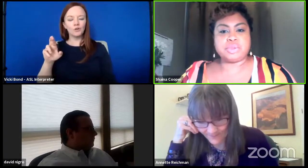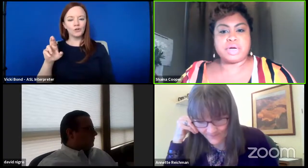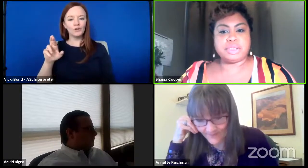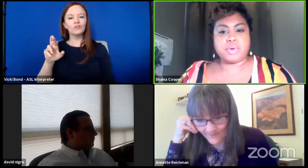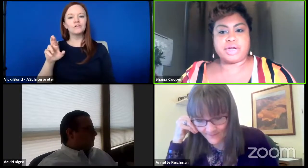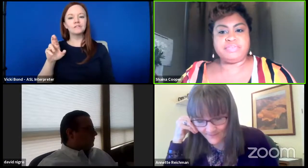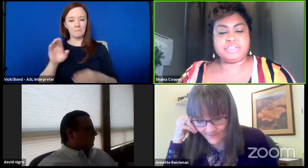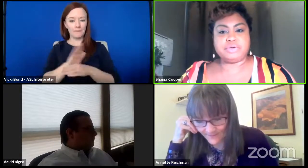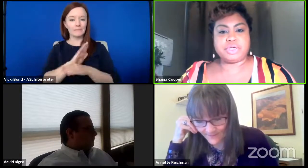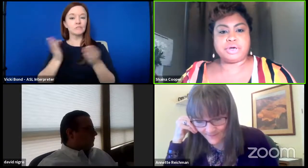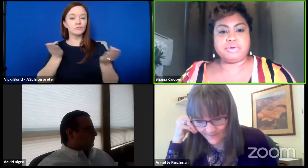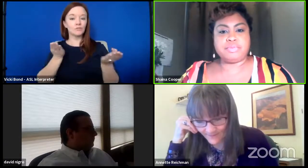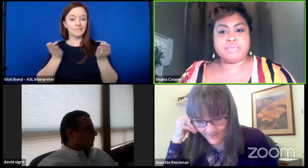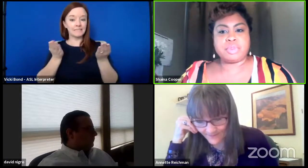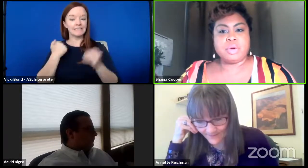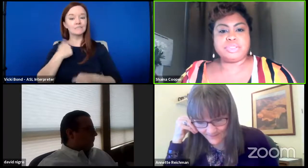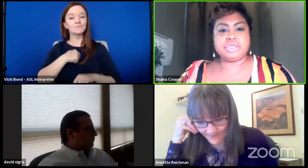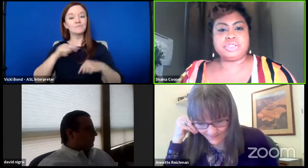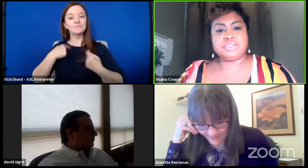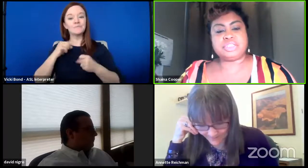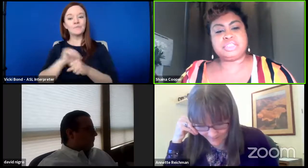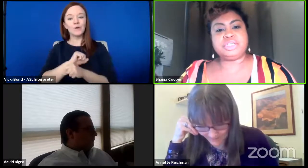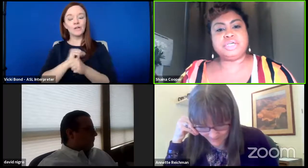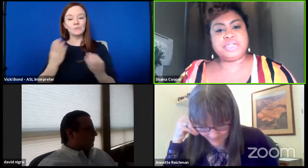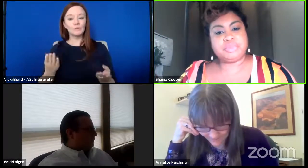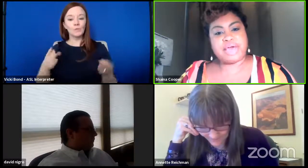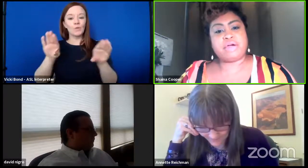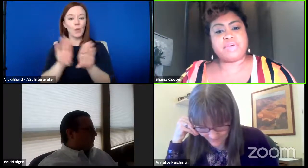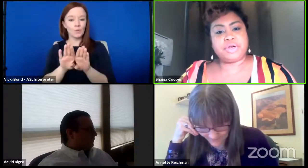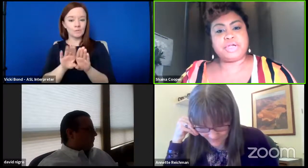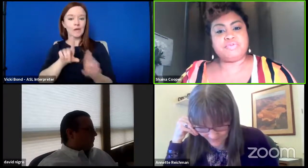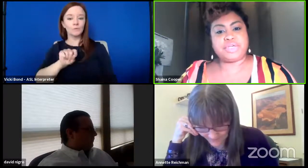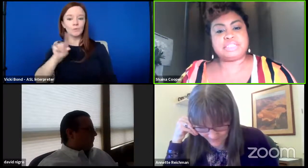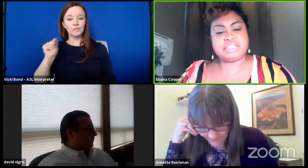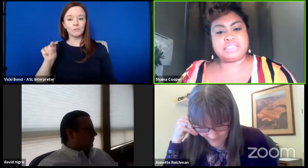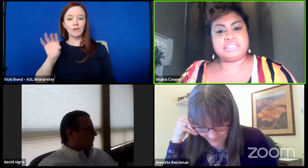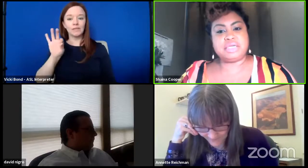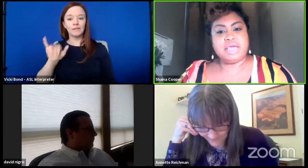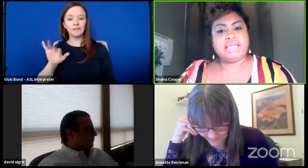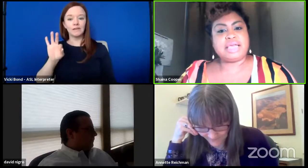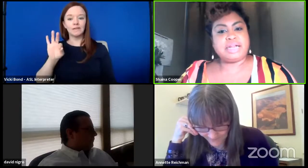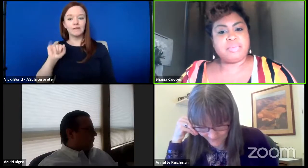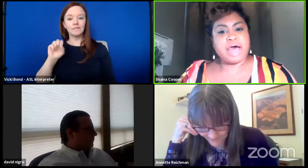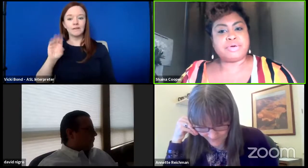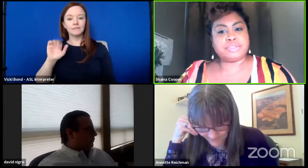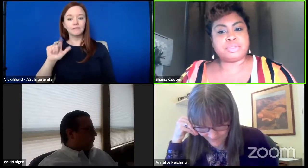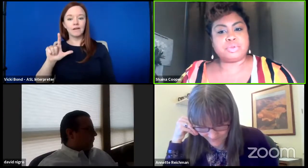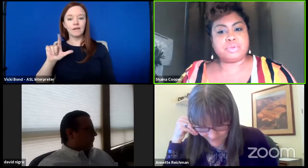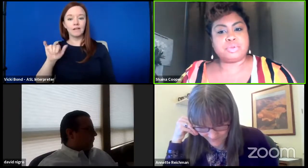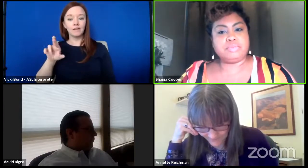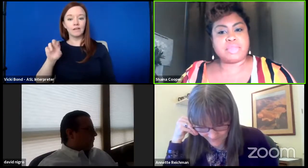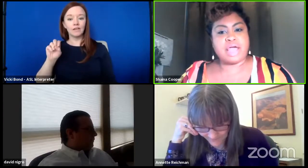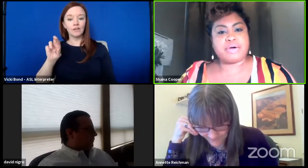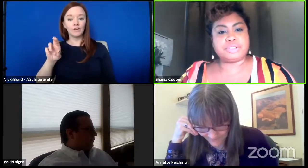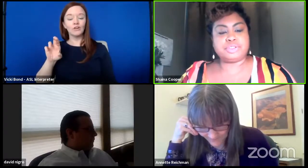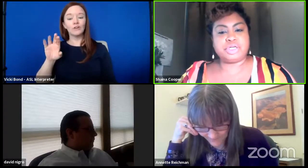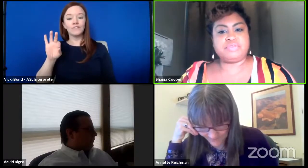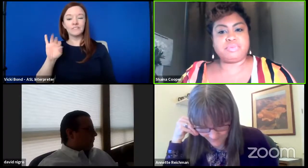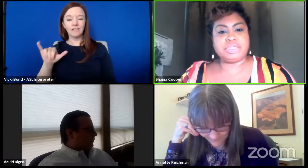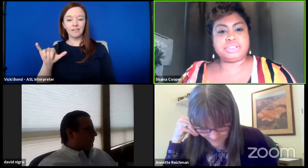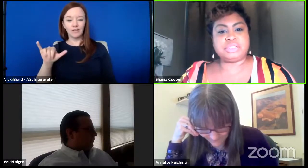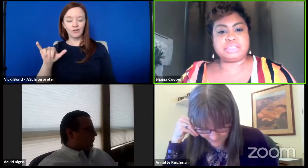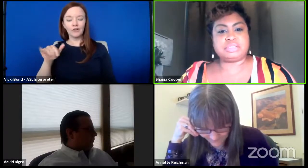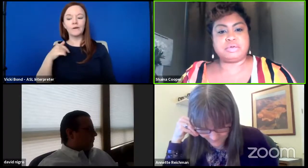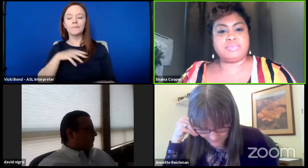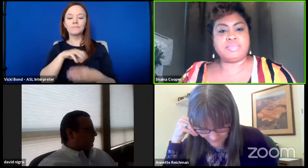close out the 2020 fiscal year, which includes continuing to pay our vendor invoices, getting PowerSchool, our